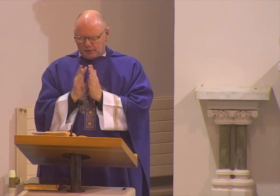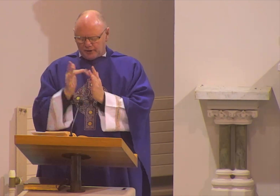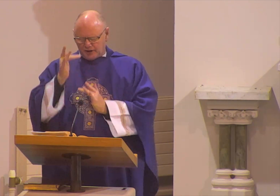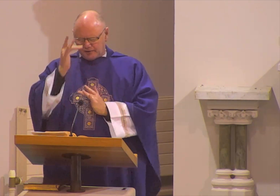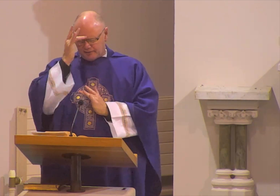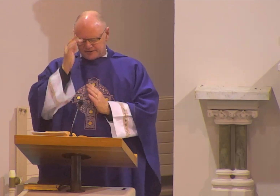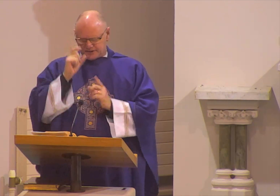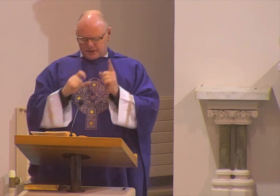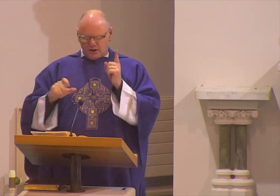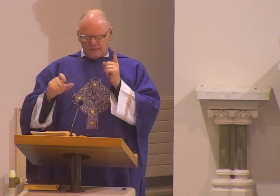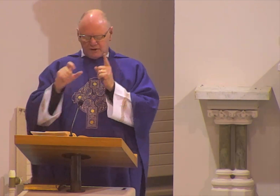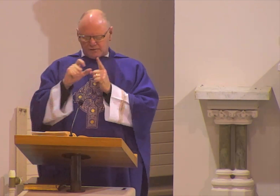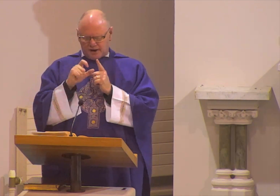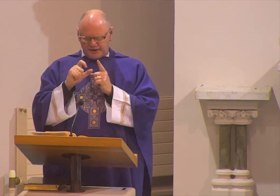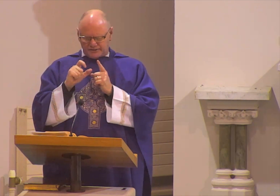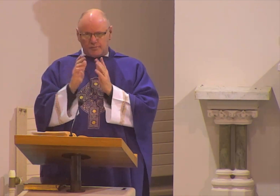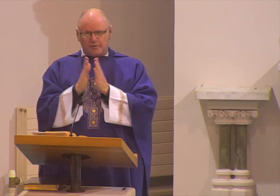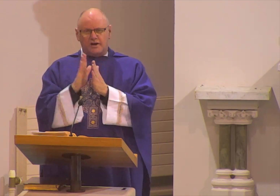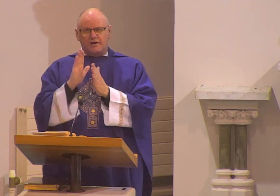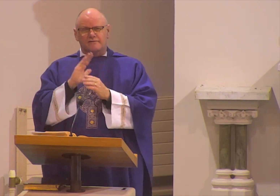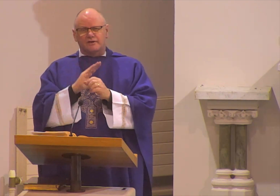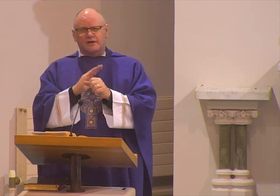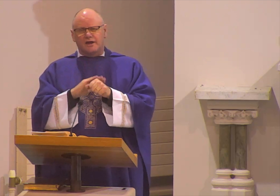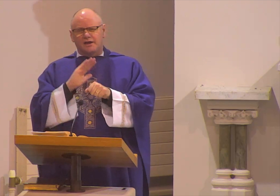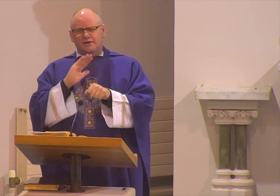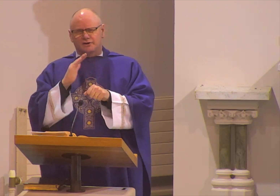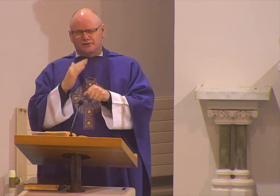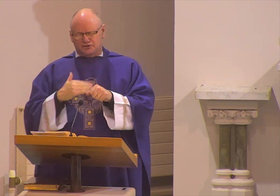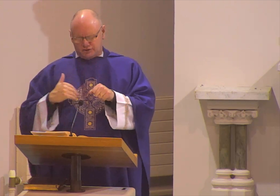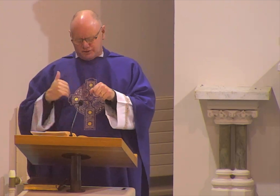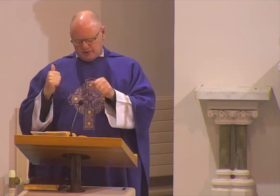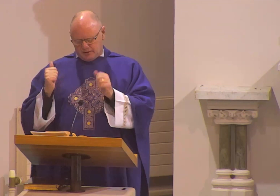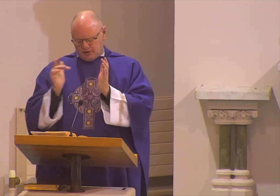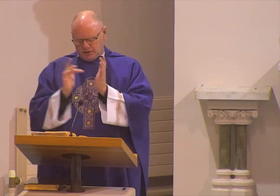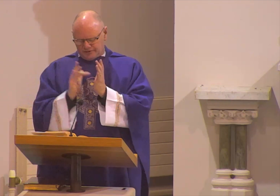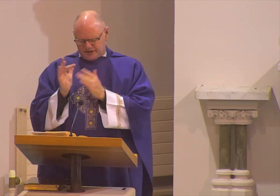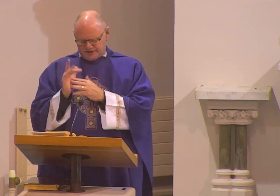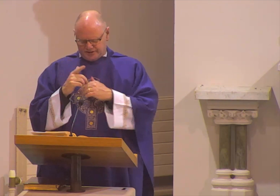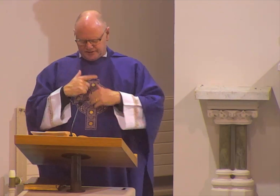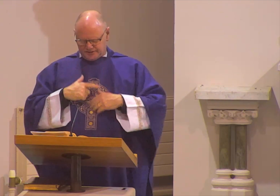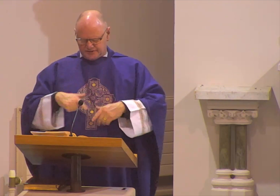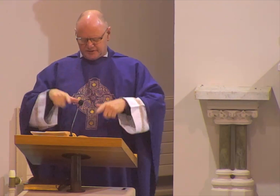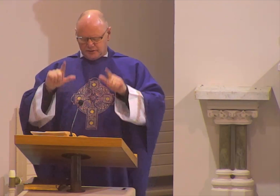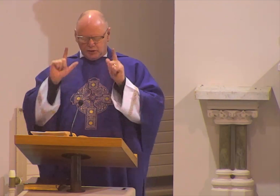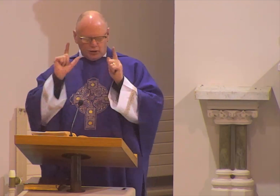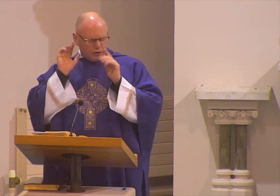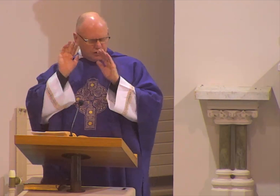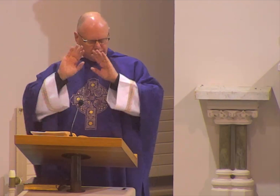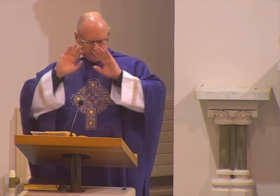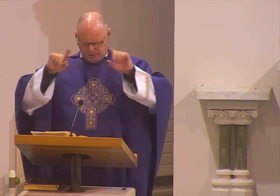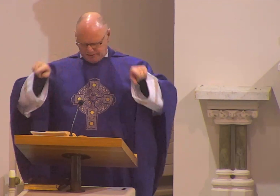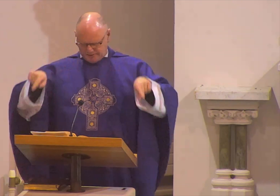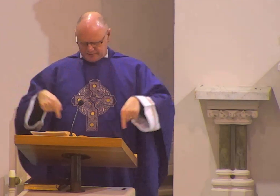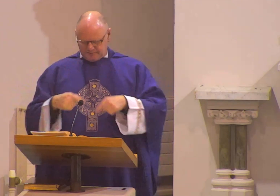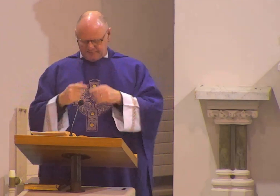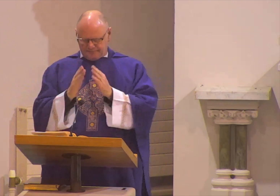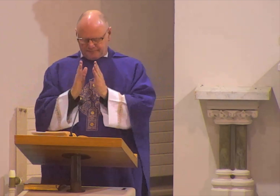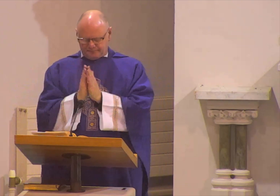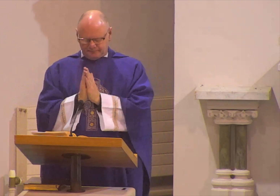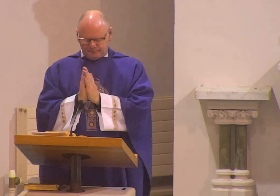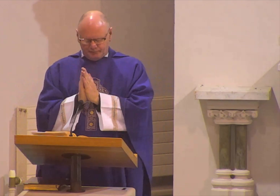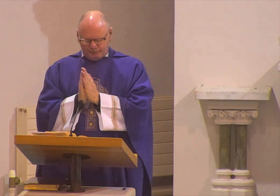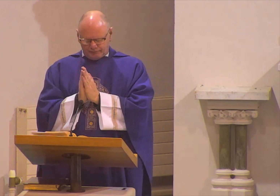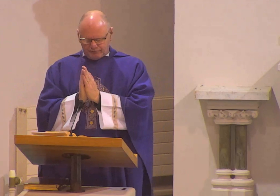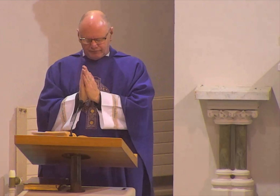We pray for the sick of our parish. We pray for the healing touch of Jesus. Lord, hear us.